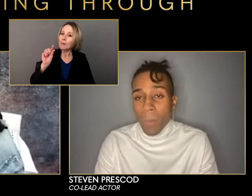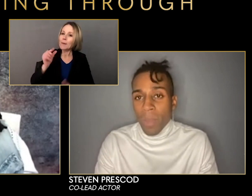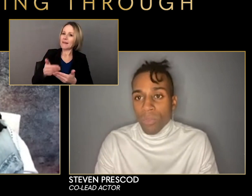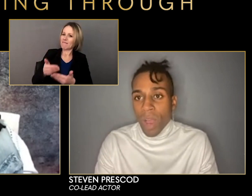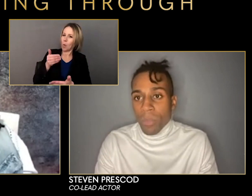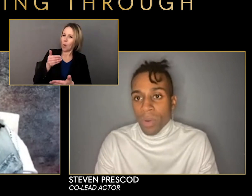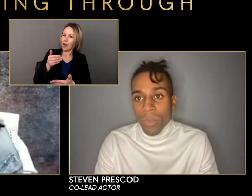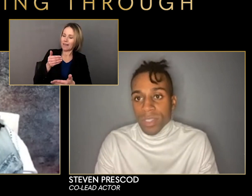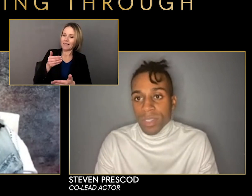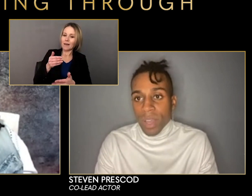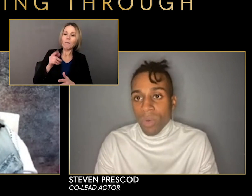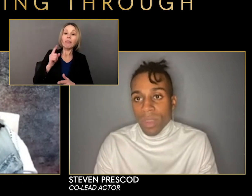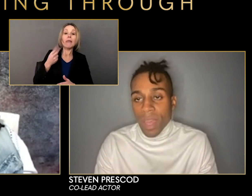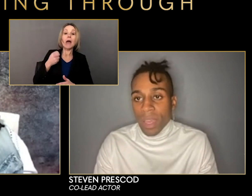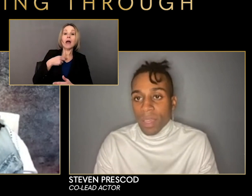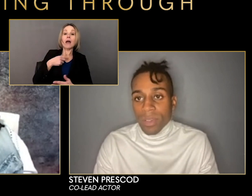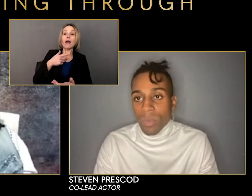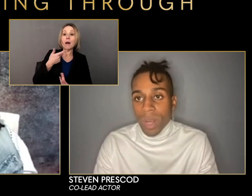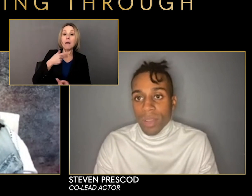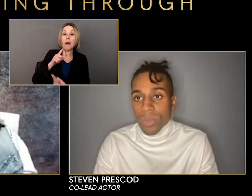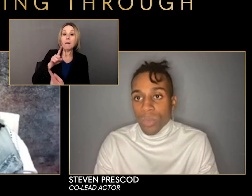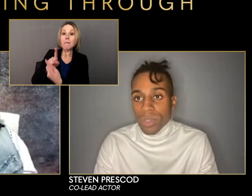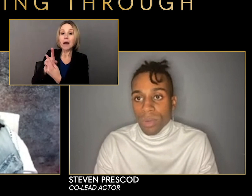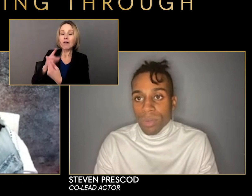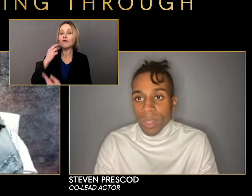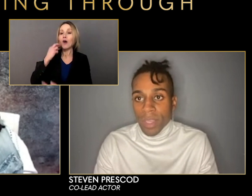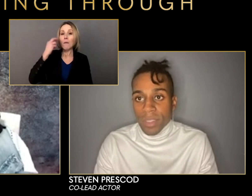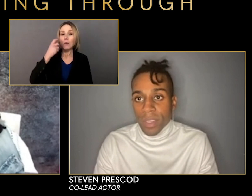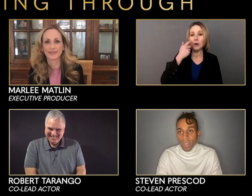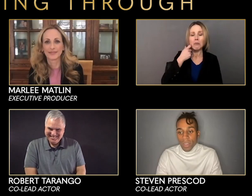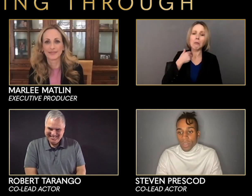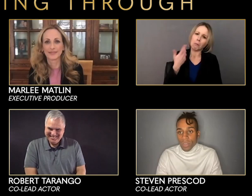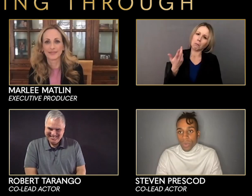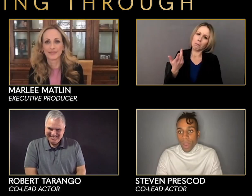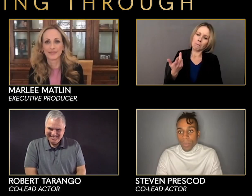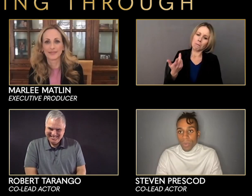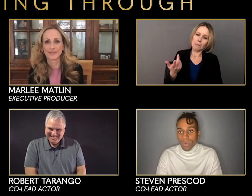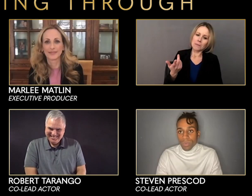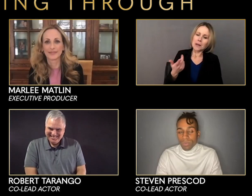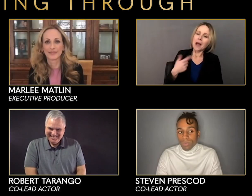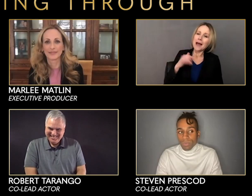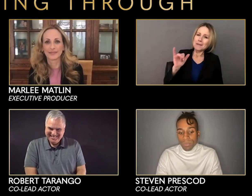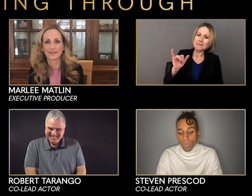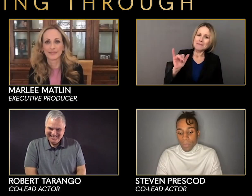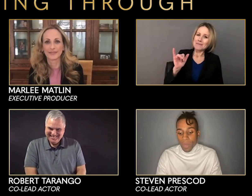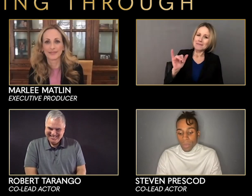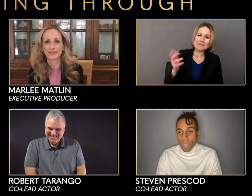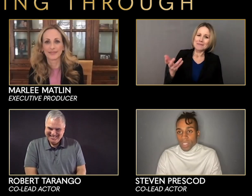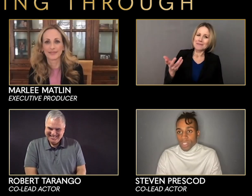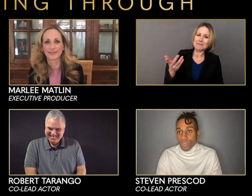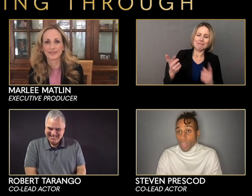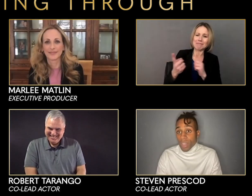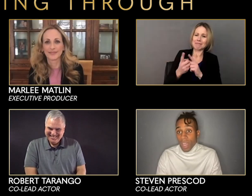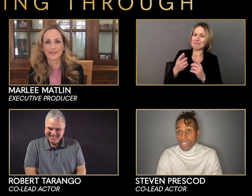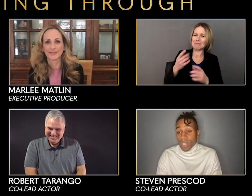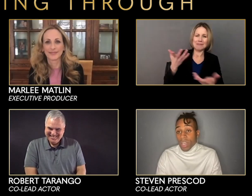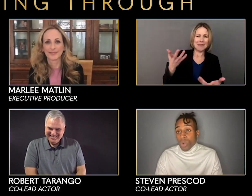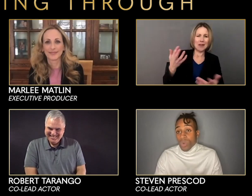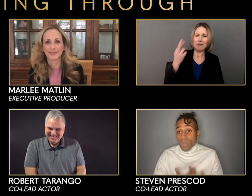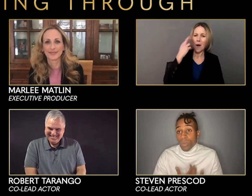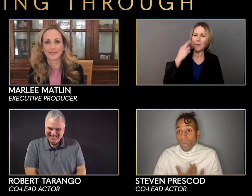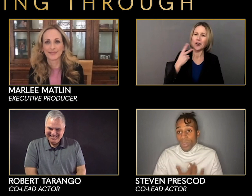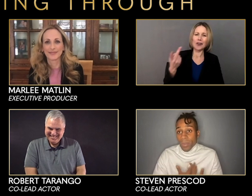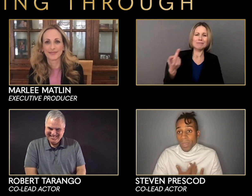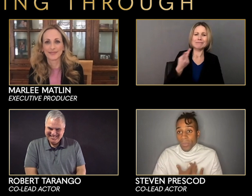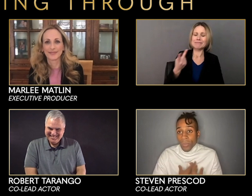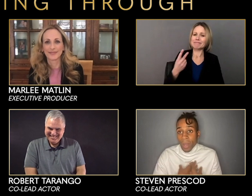But when I met Robert, I wasn't like all of that like went out of the window. Like, Robert, we build like such a great connection, and that's